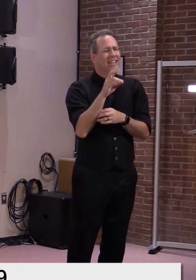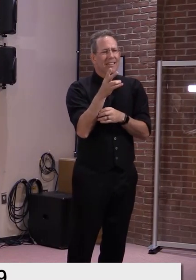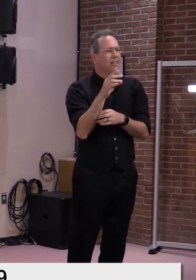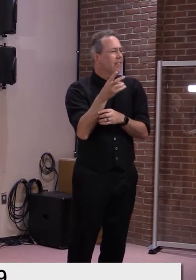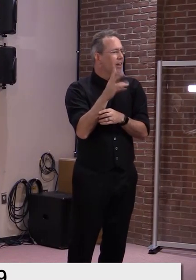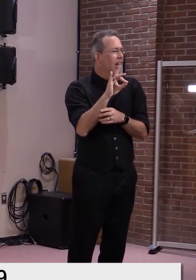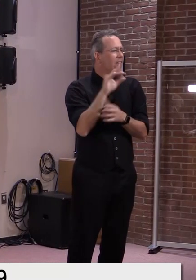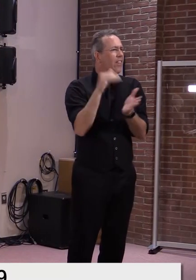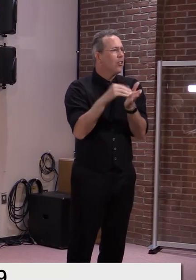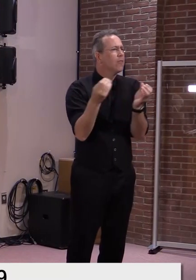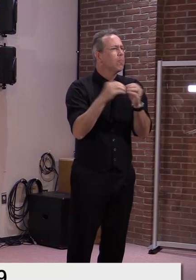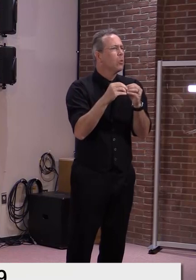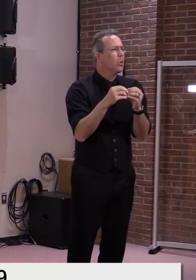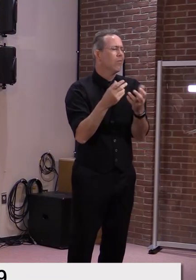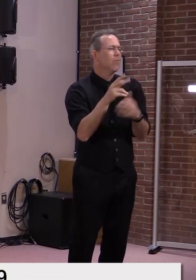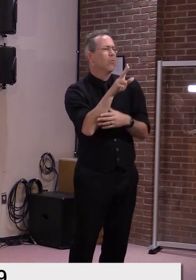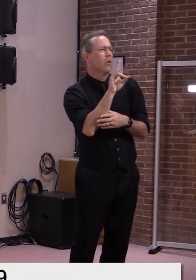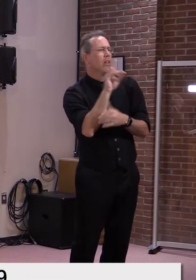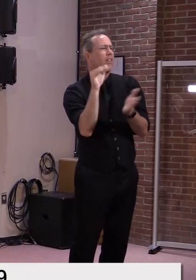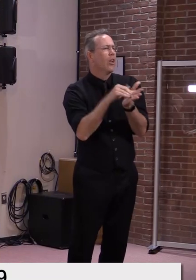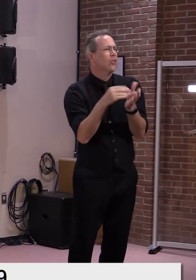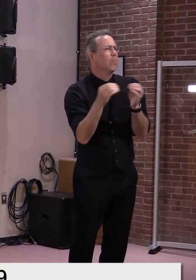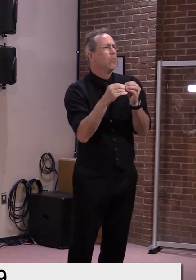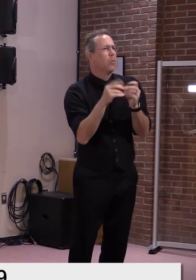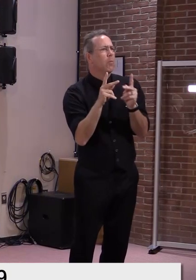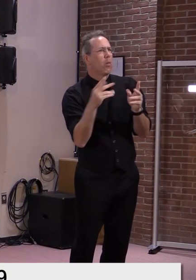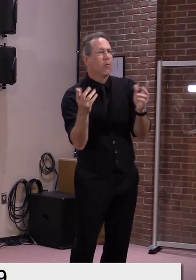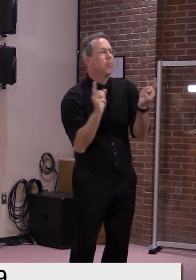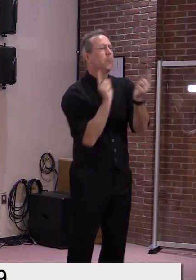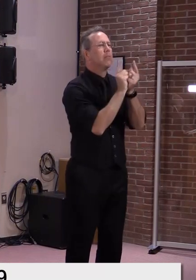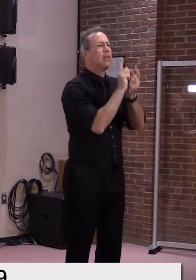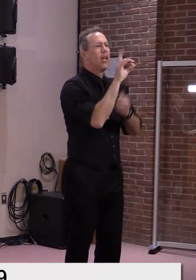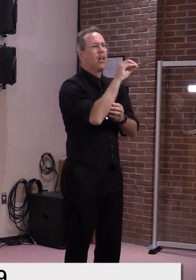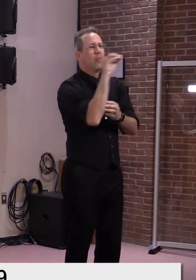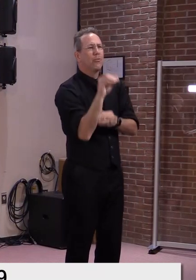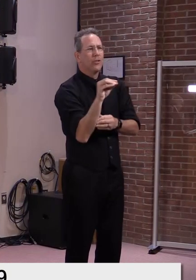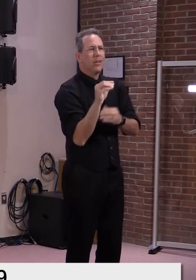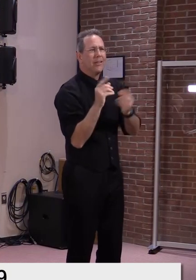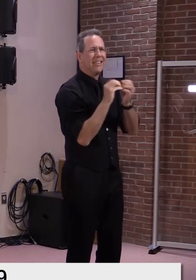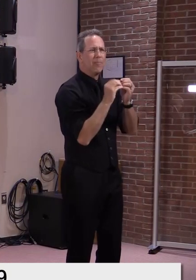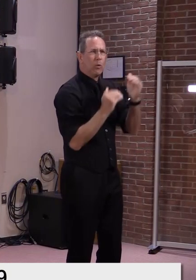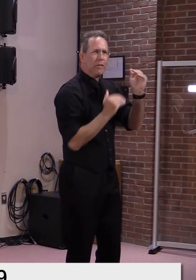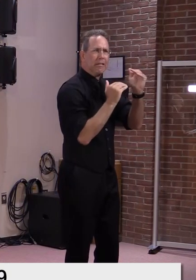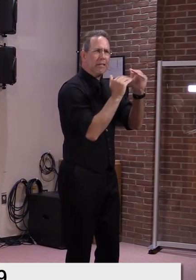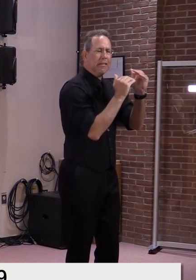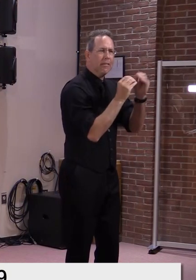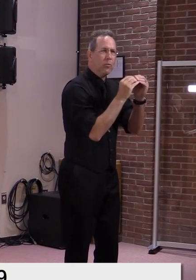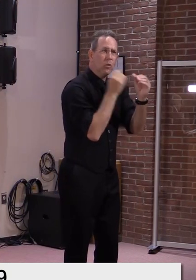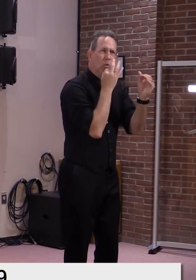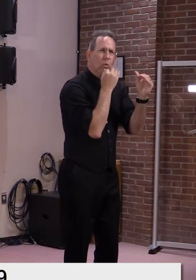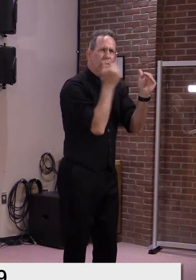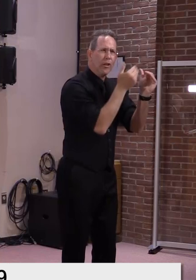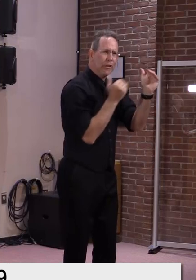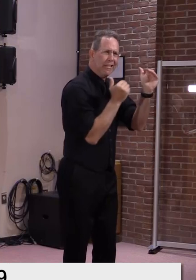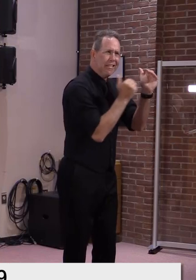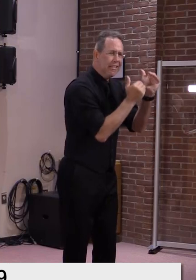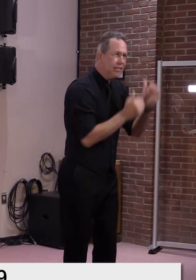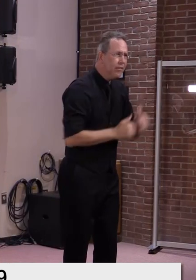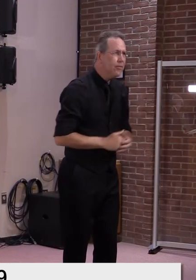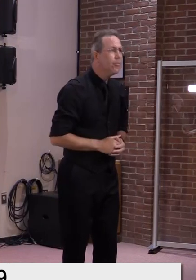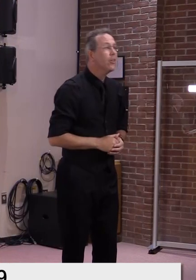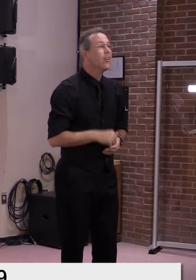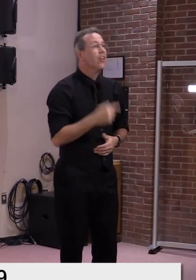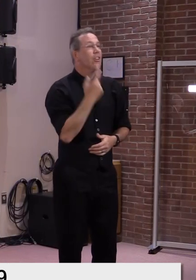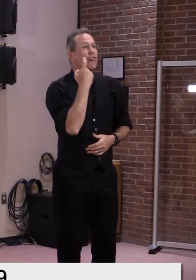the 80% mark. The CDC numbers of total vaccinated Vermonters over the weekend showed tremendous